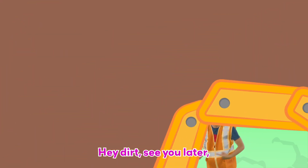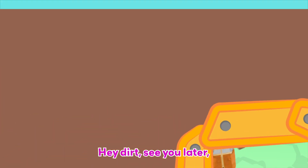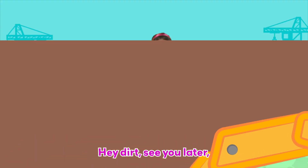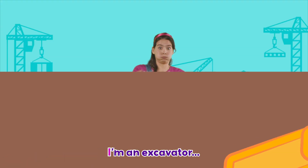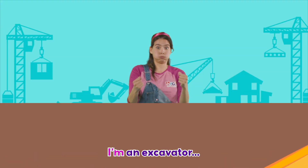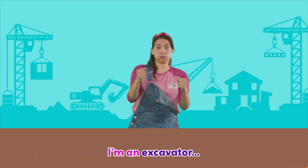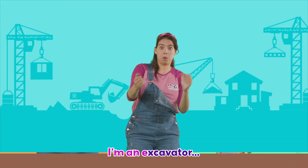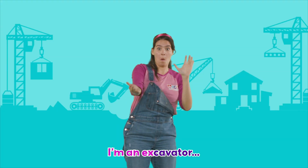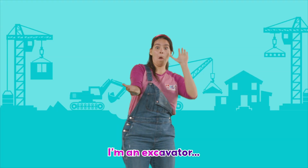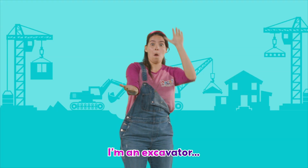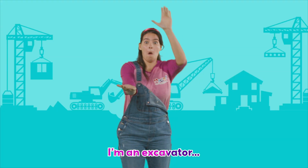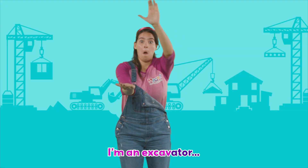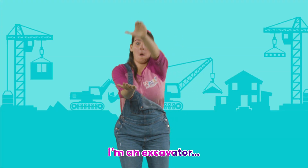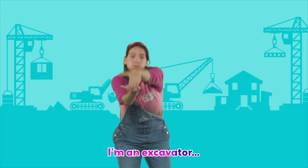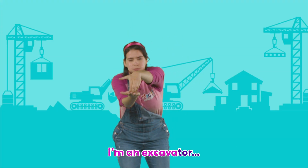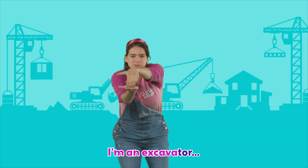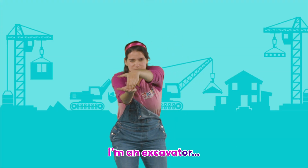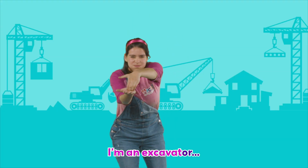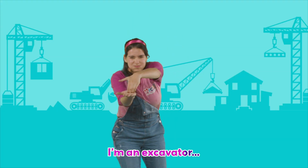I'm an excavator